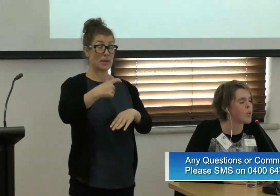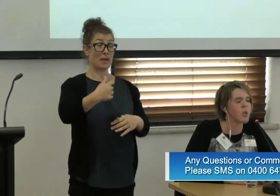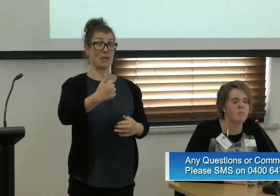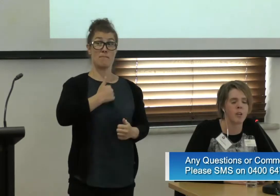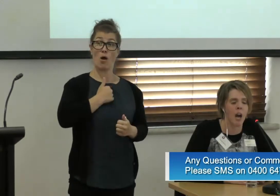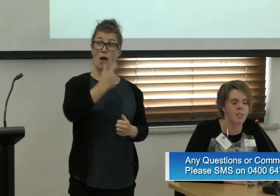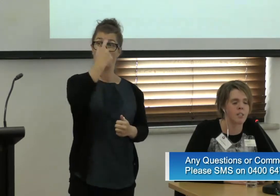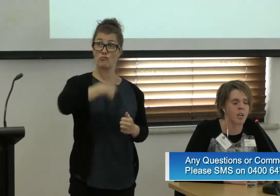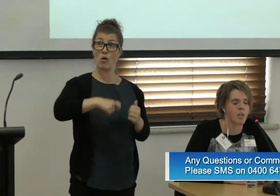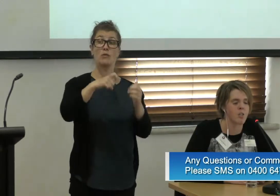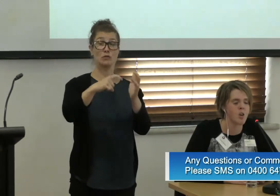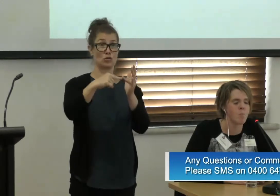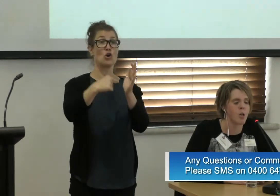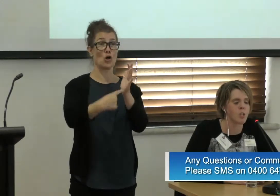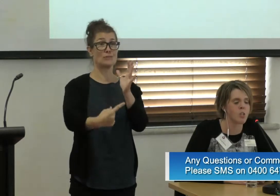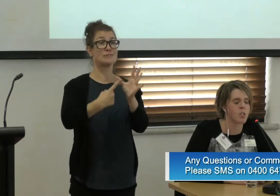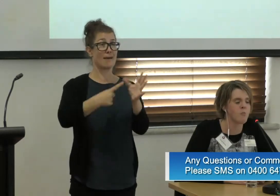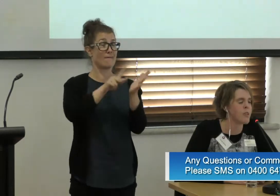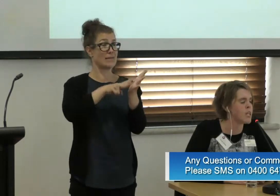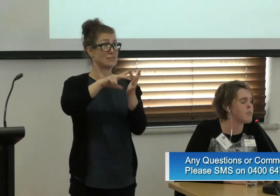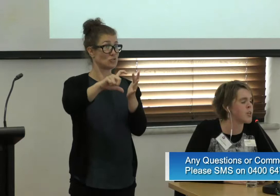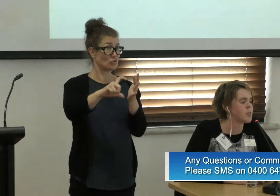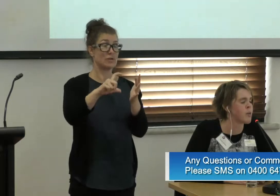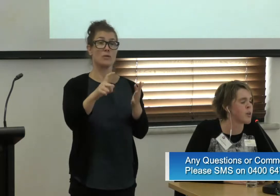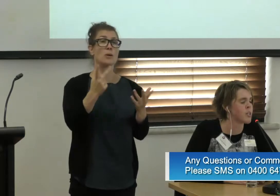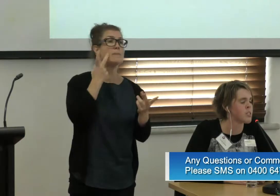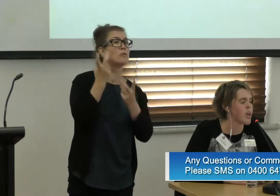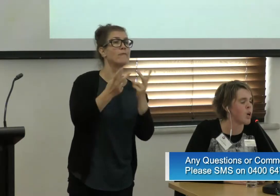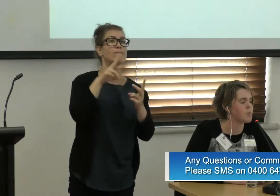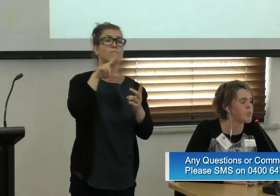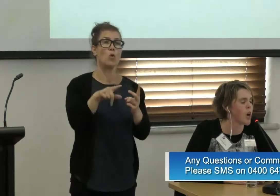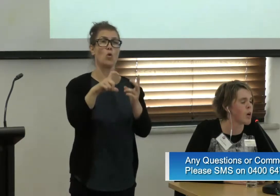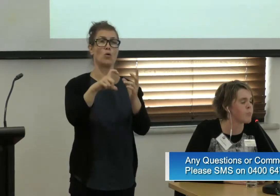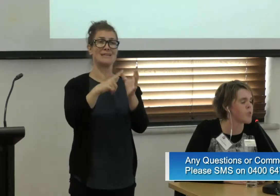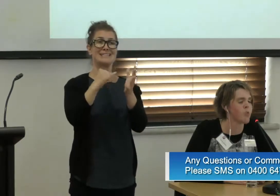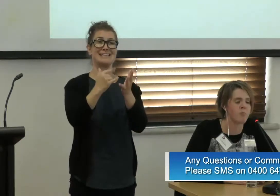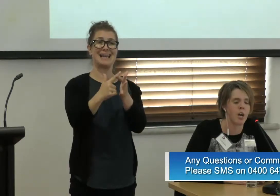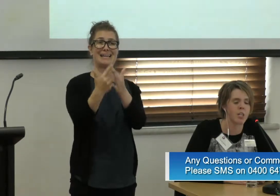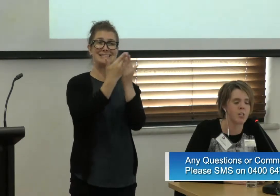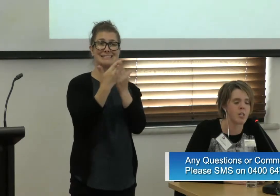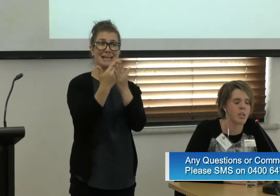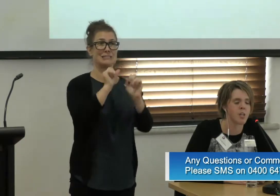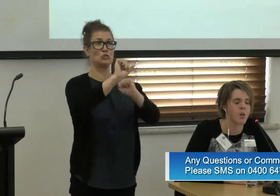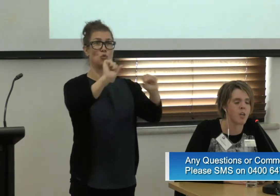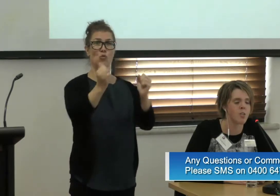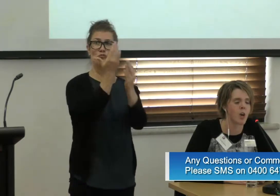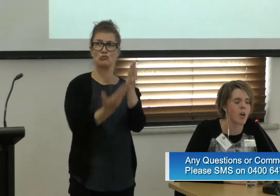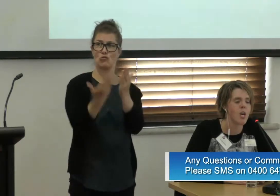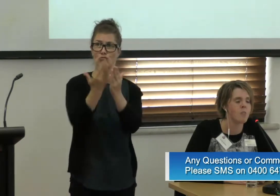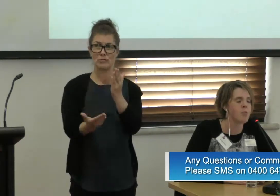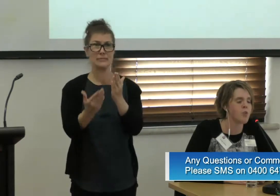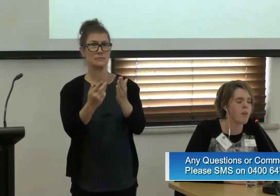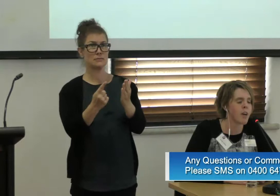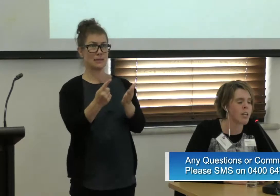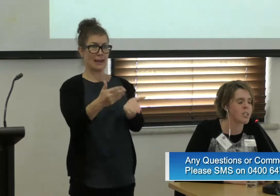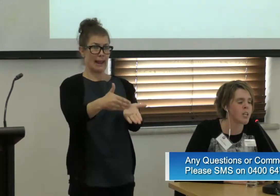we are looking for case studies, because it's often that lived experience that helps to drive change in these areas. So if